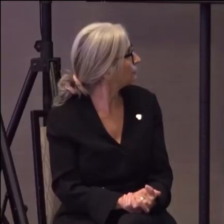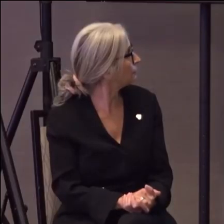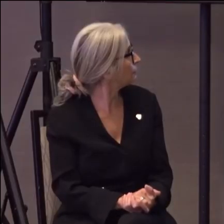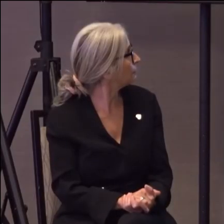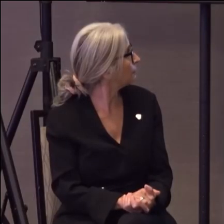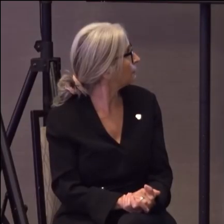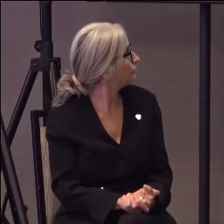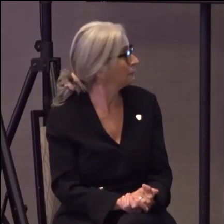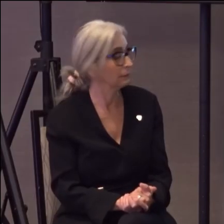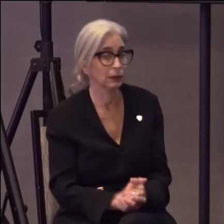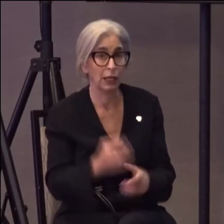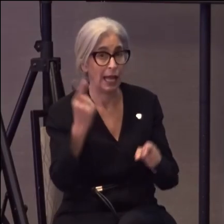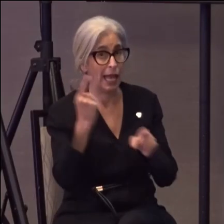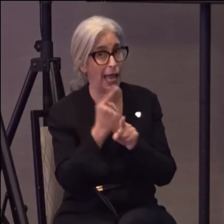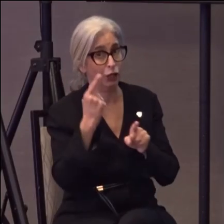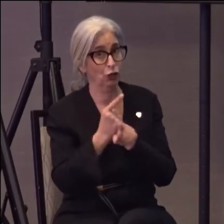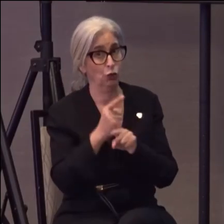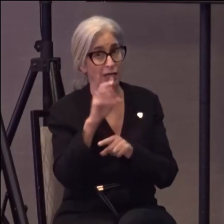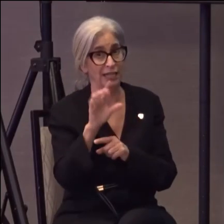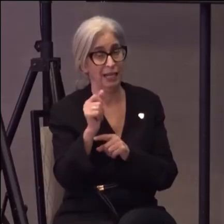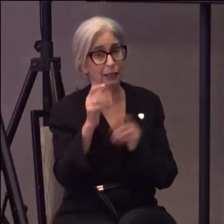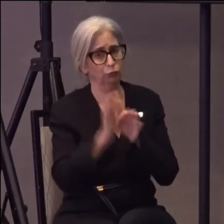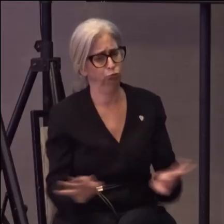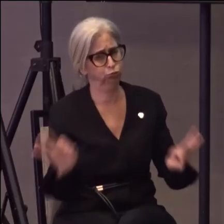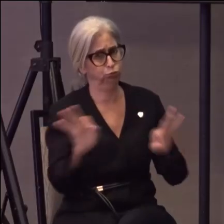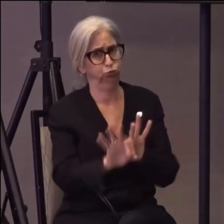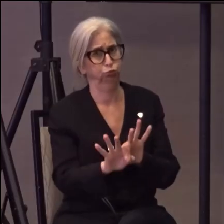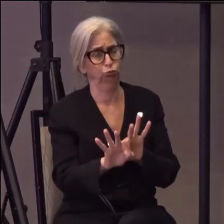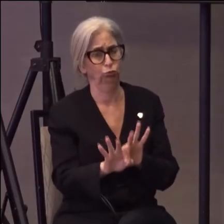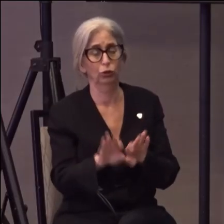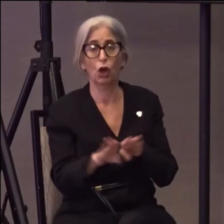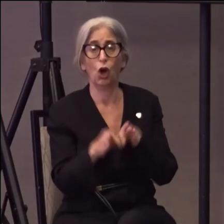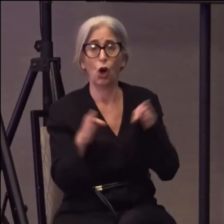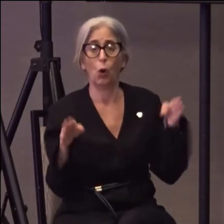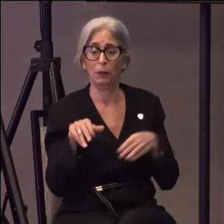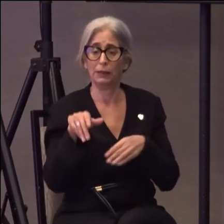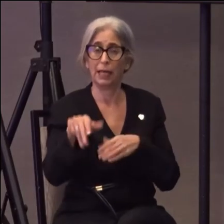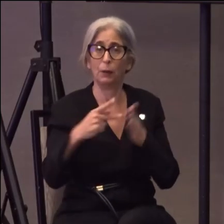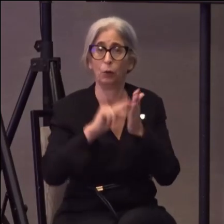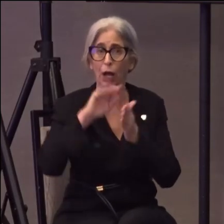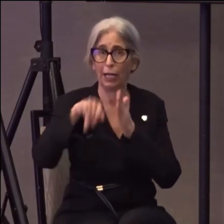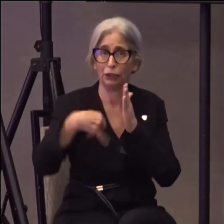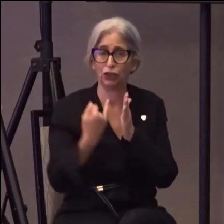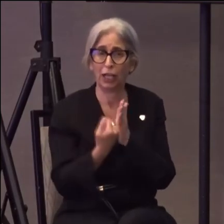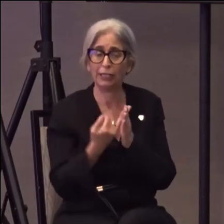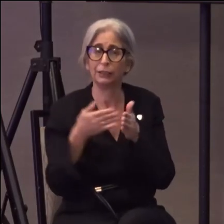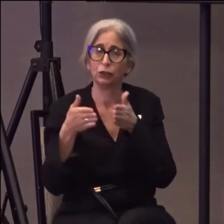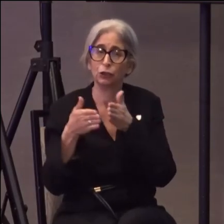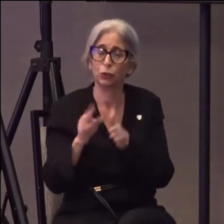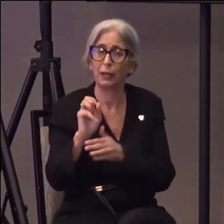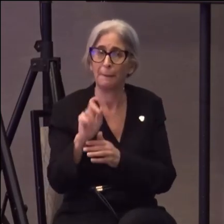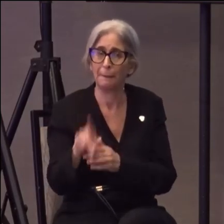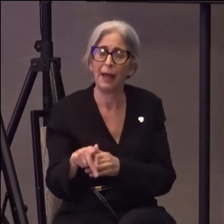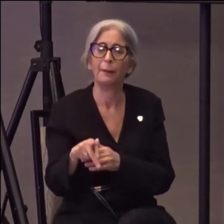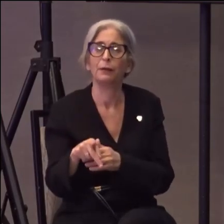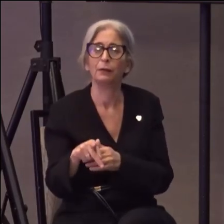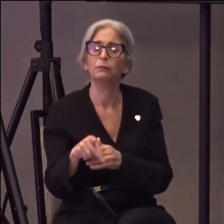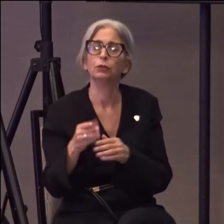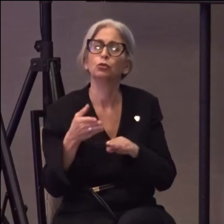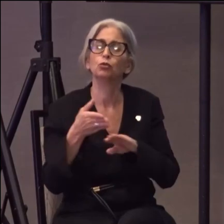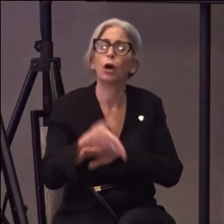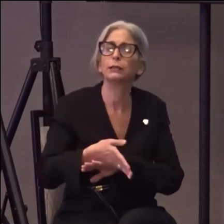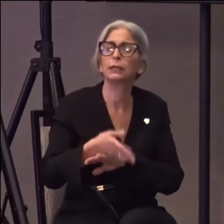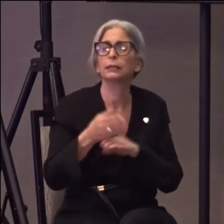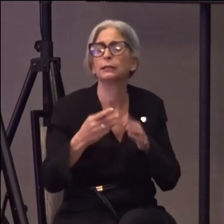Accurate data is essential for Access Map. Through the Open Sidewalks project and OpenStreetMap, we map sidewalks, crossings, and